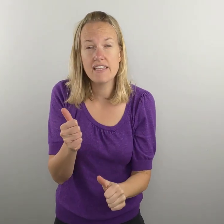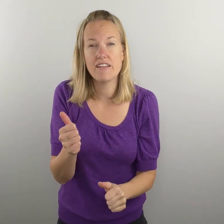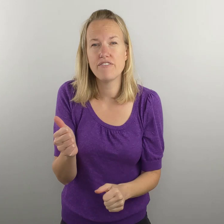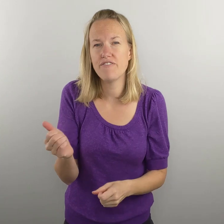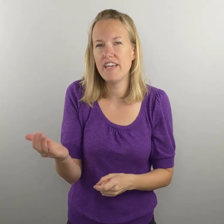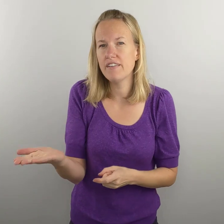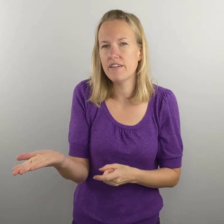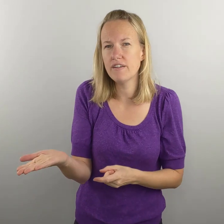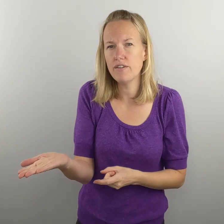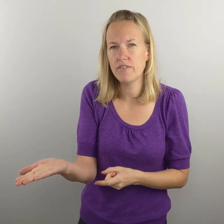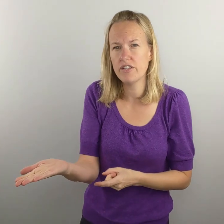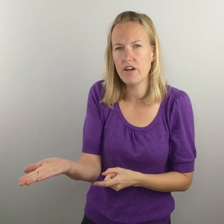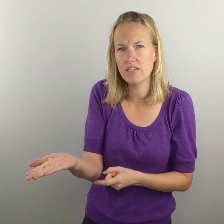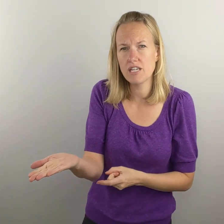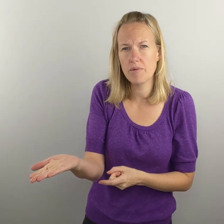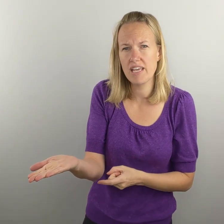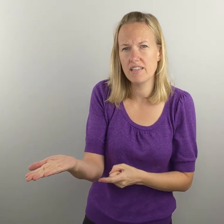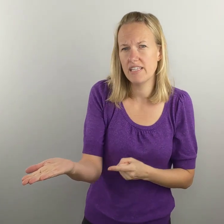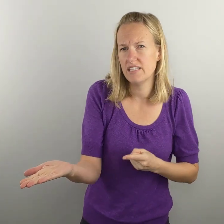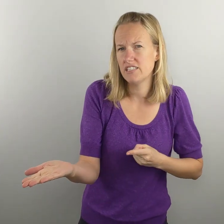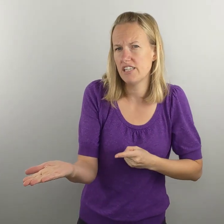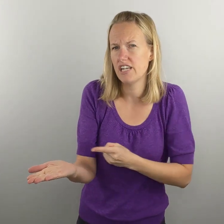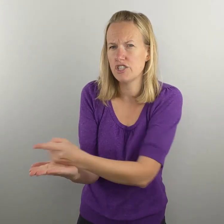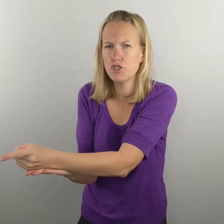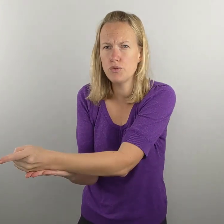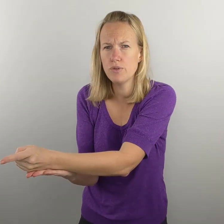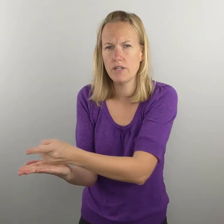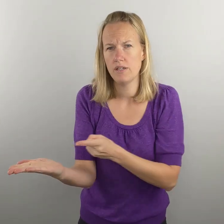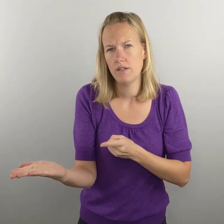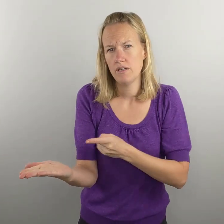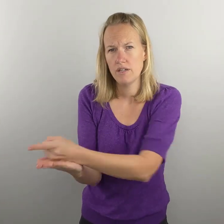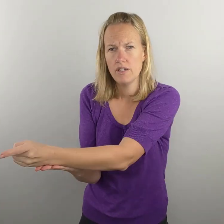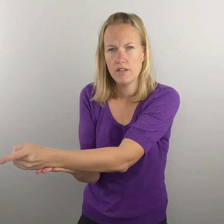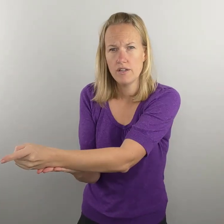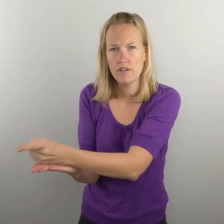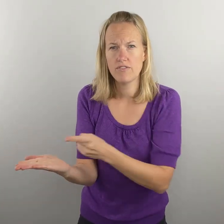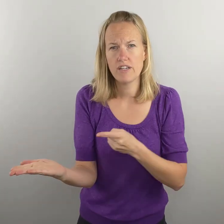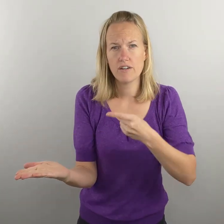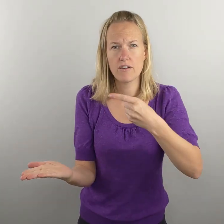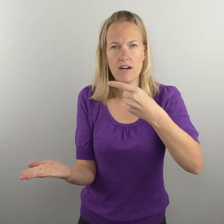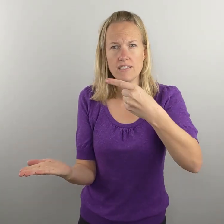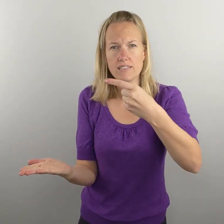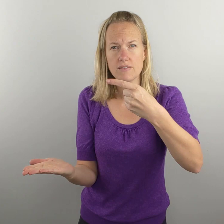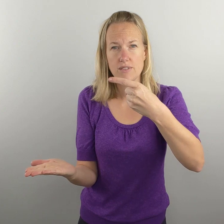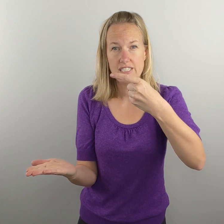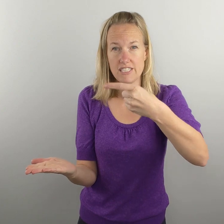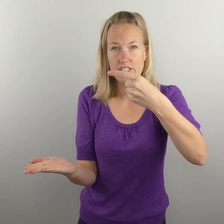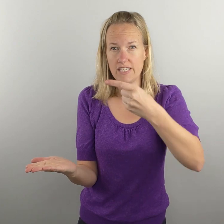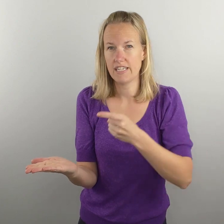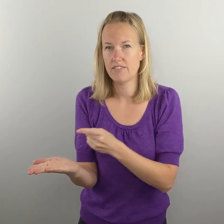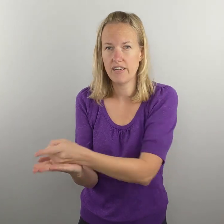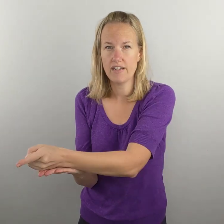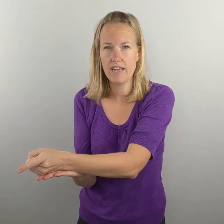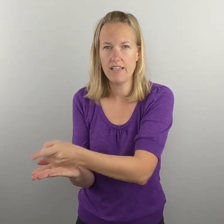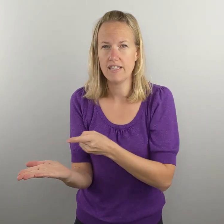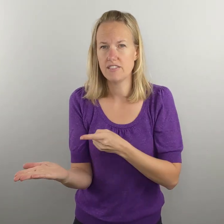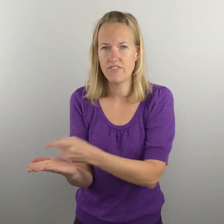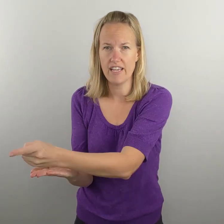then failure, you have your non-dominant hand like this, and you kind of shoot your finger across with just your index finger, okay? That's